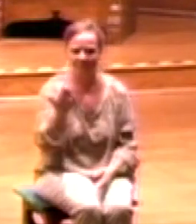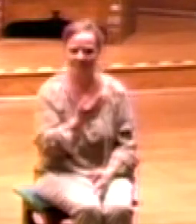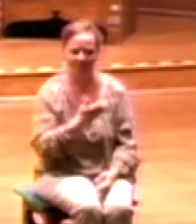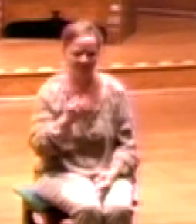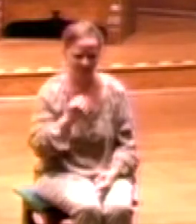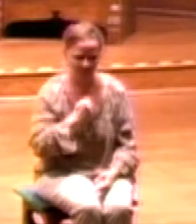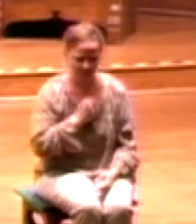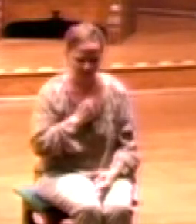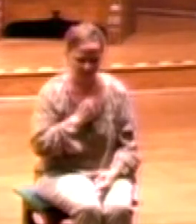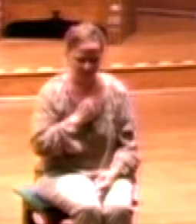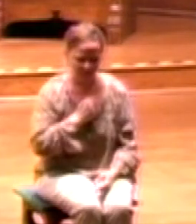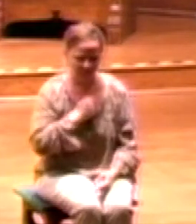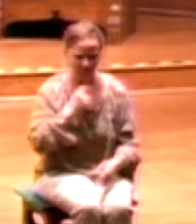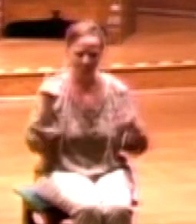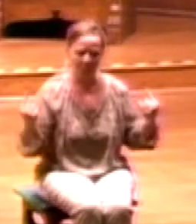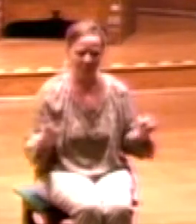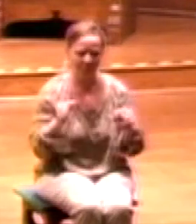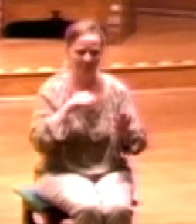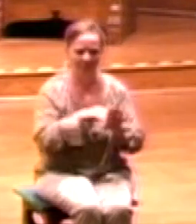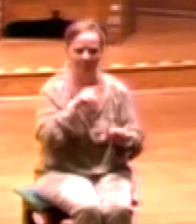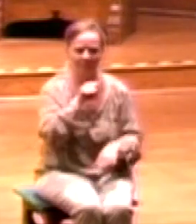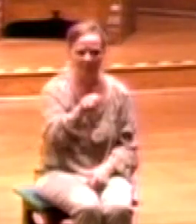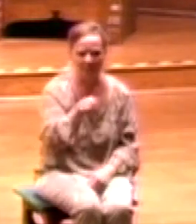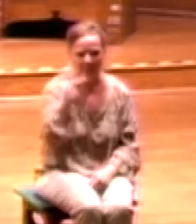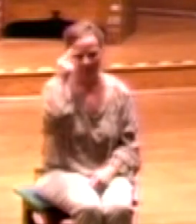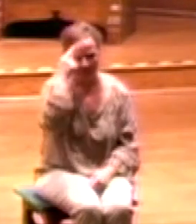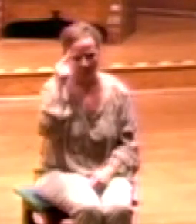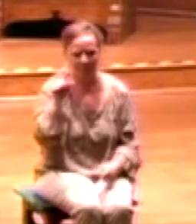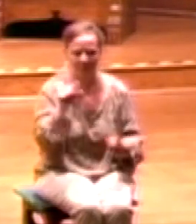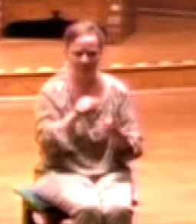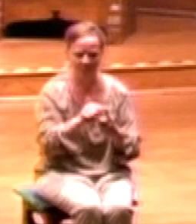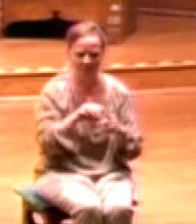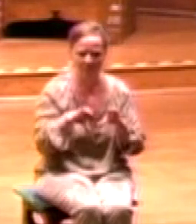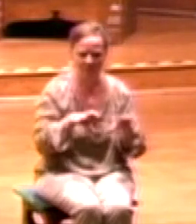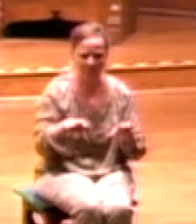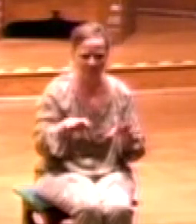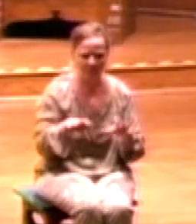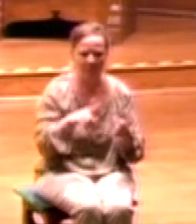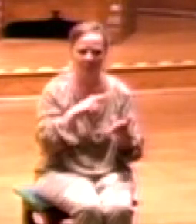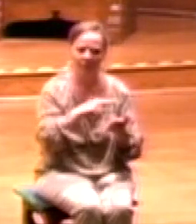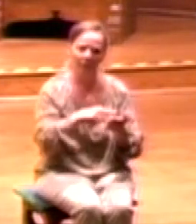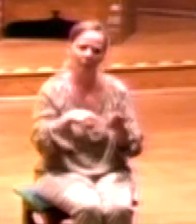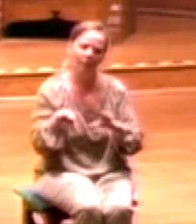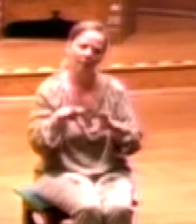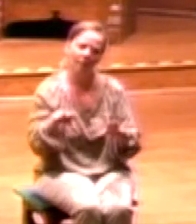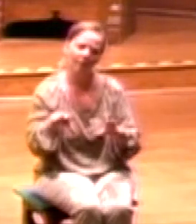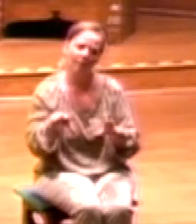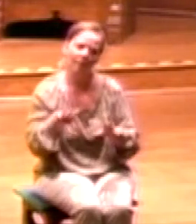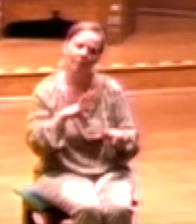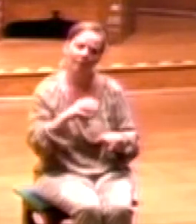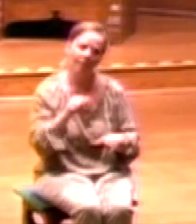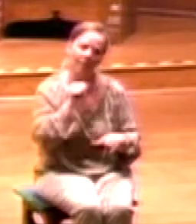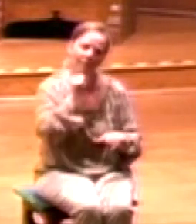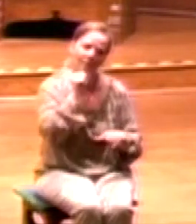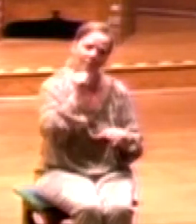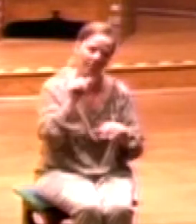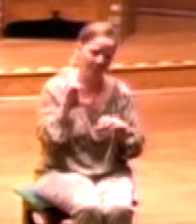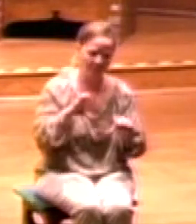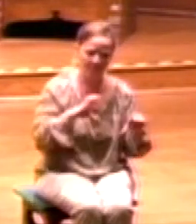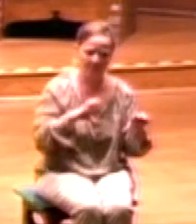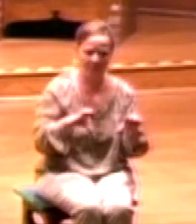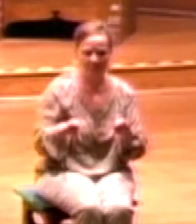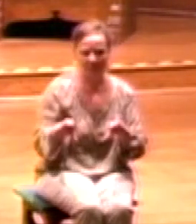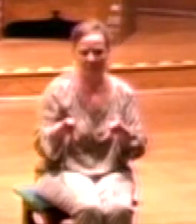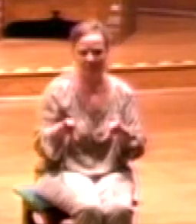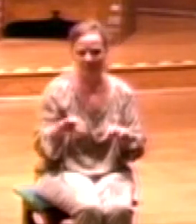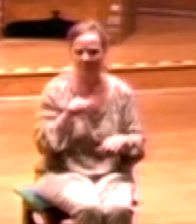ourselves. We have sinned against you in thought, word, and deed, by what we have done and by what we have left